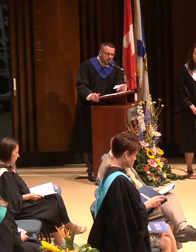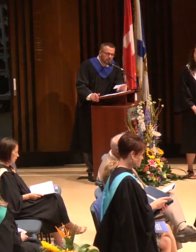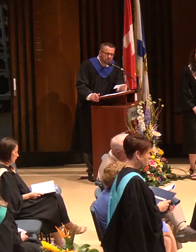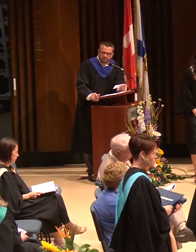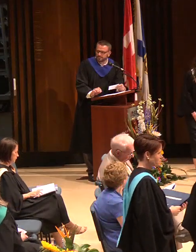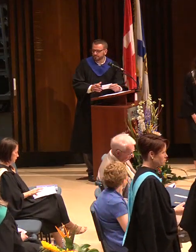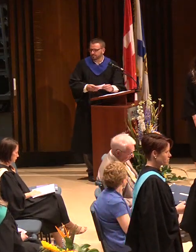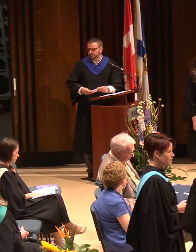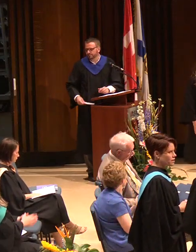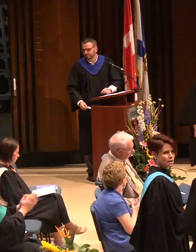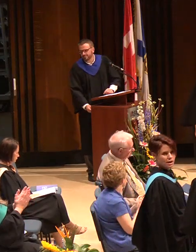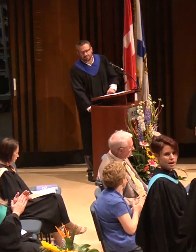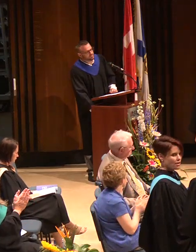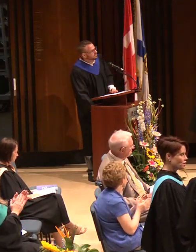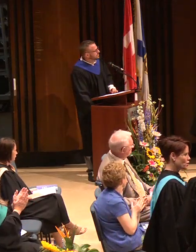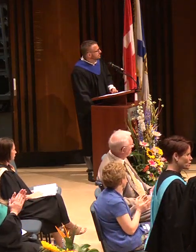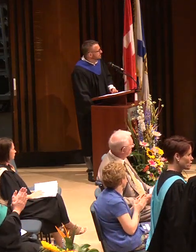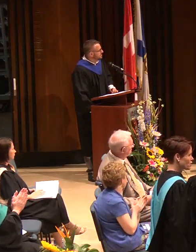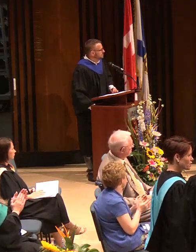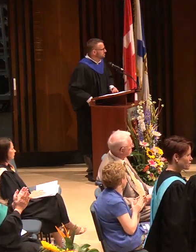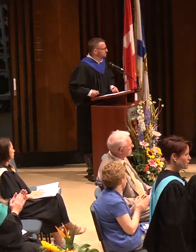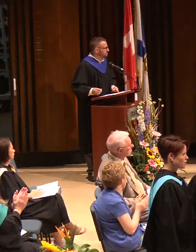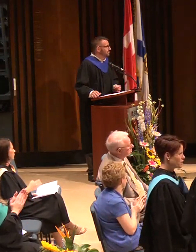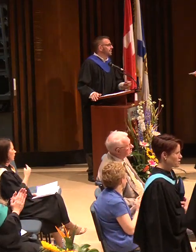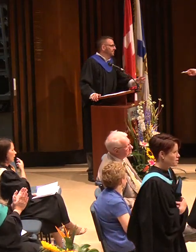Heather Martin.